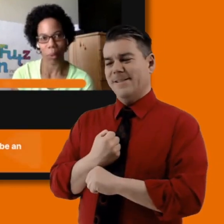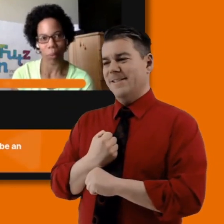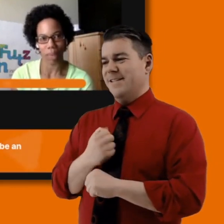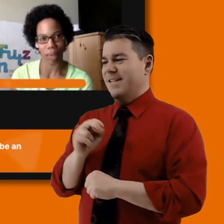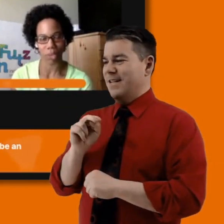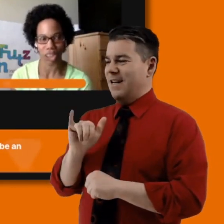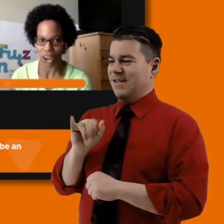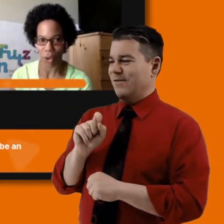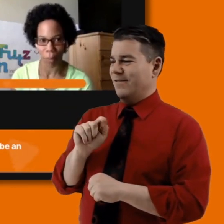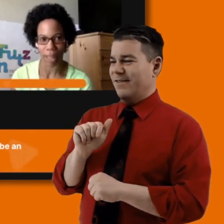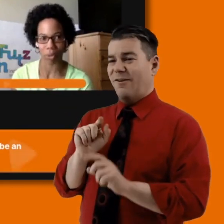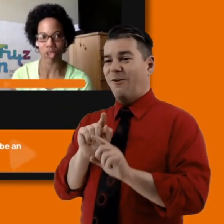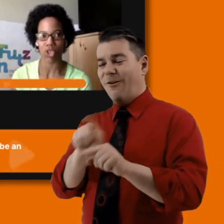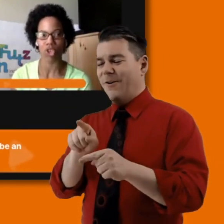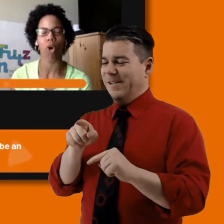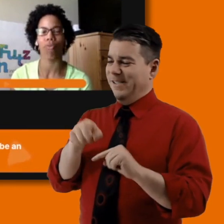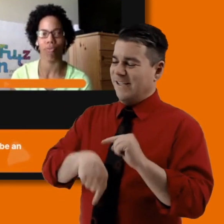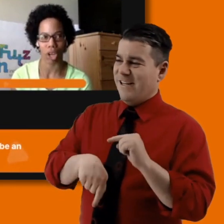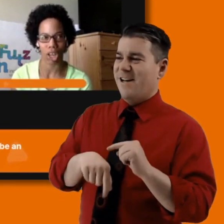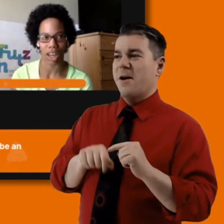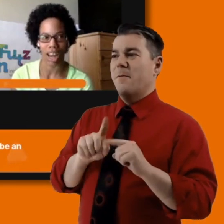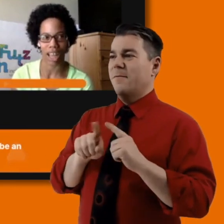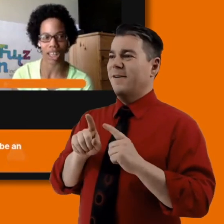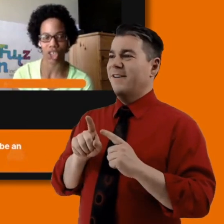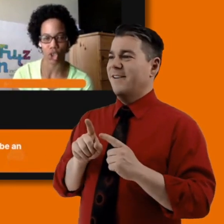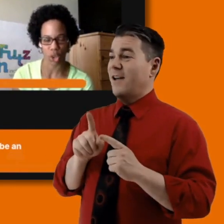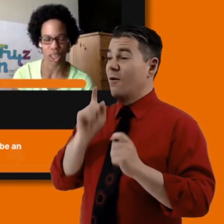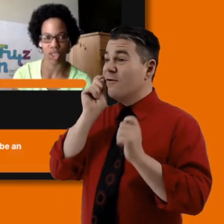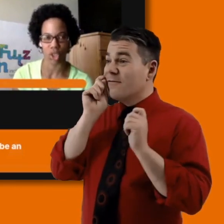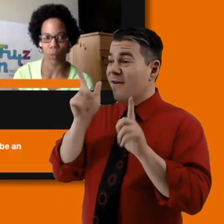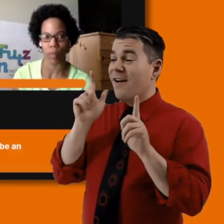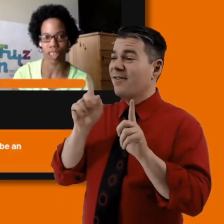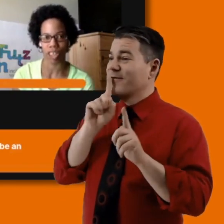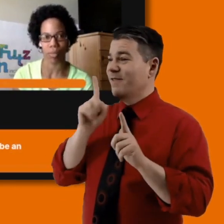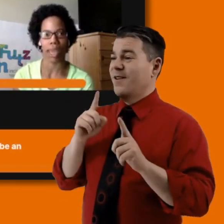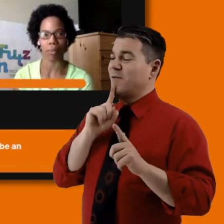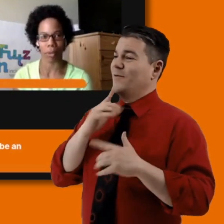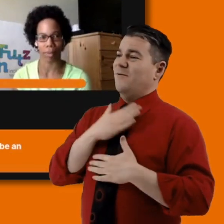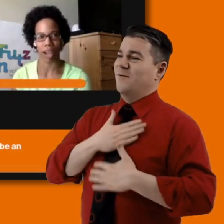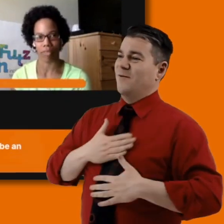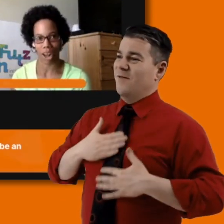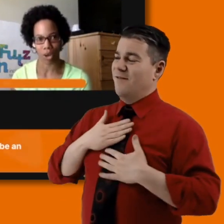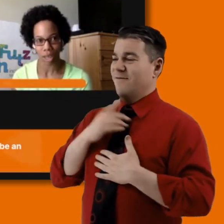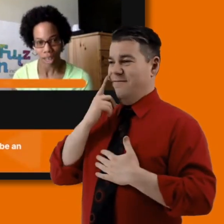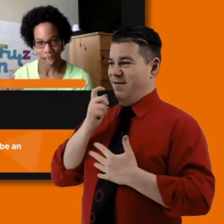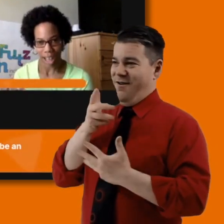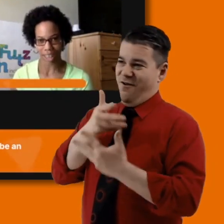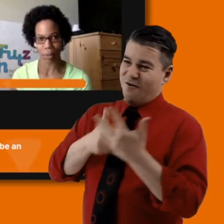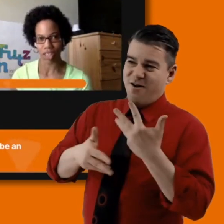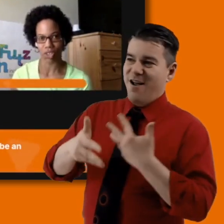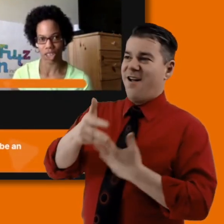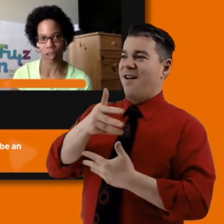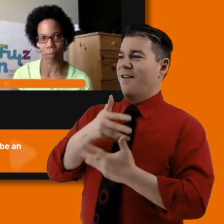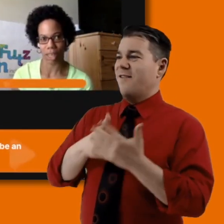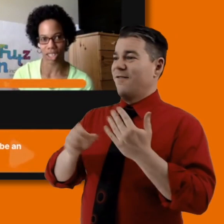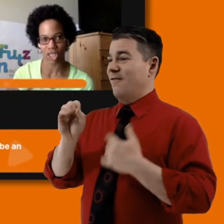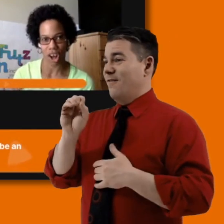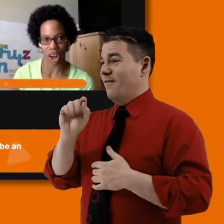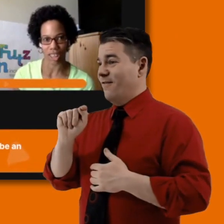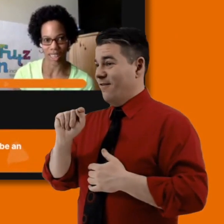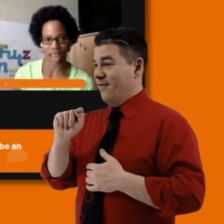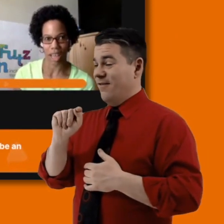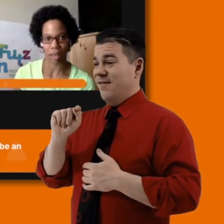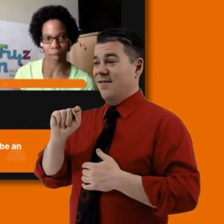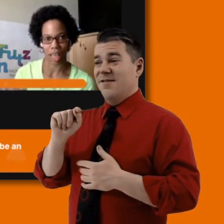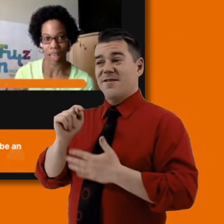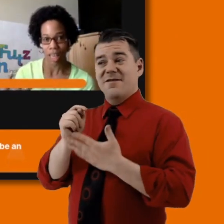we won't be able to go, but it was so fun and I enjoy it so much to be able to be around occupational therapists